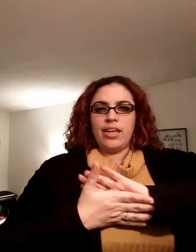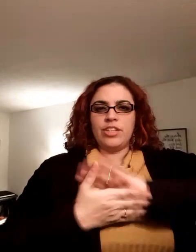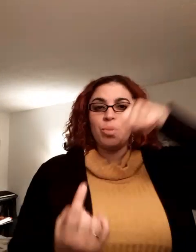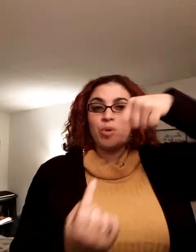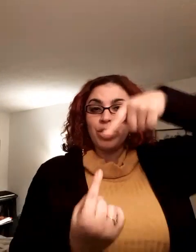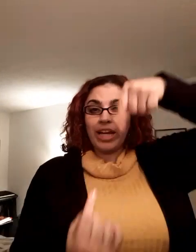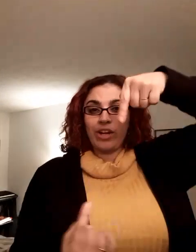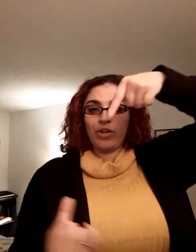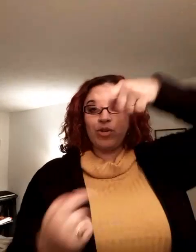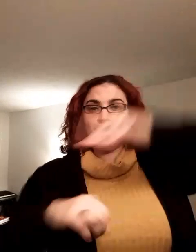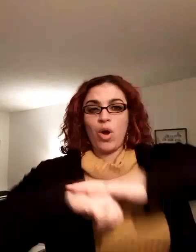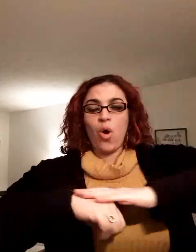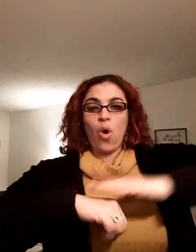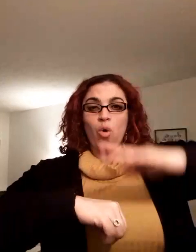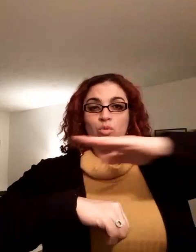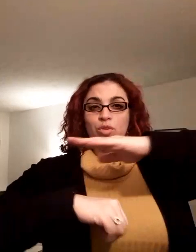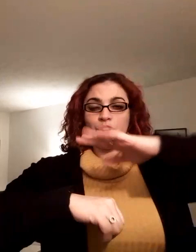A tornado over